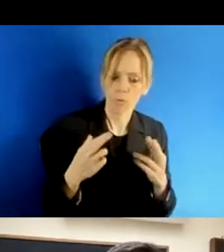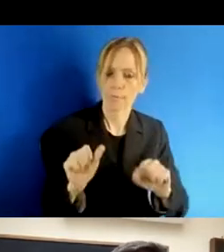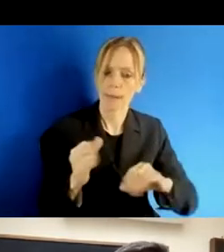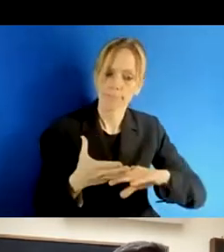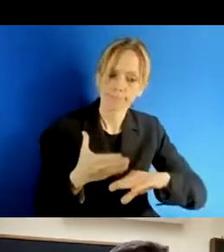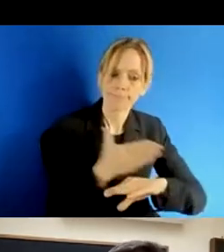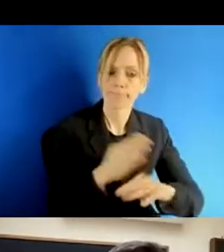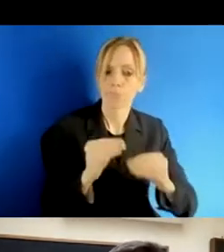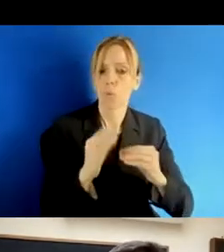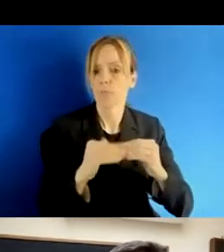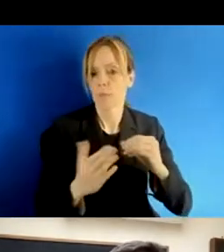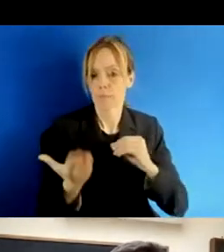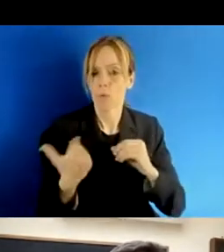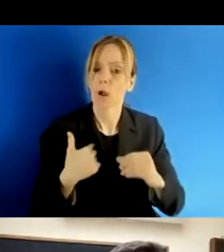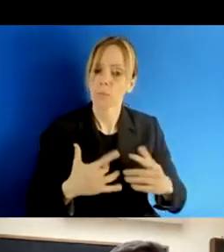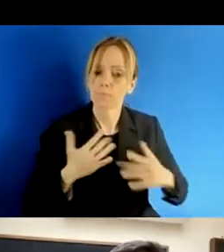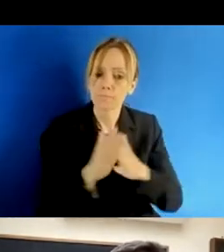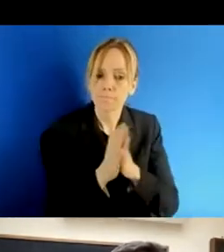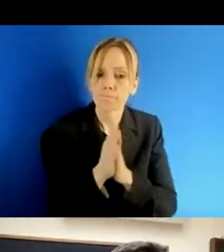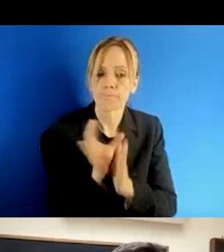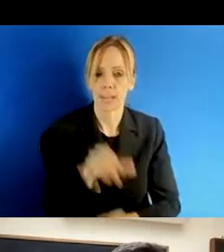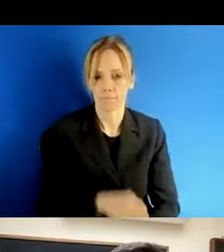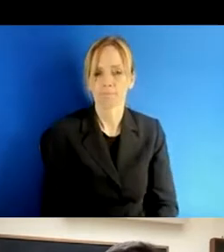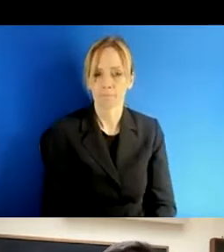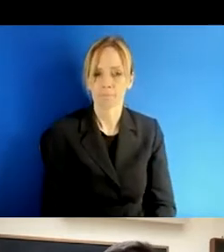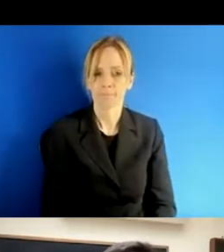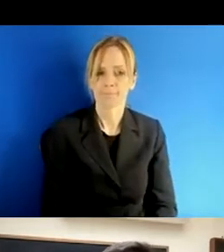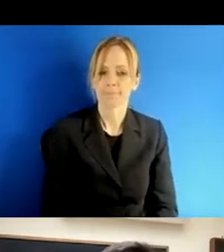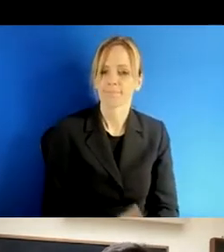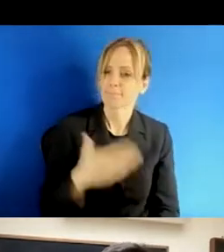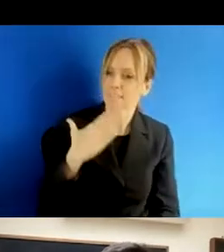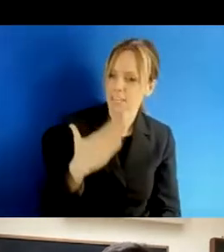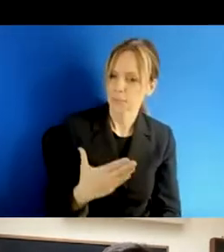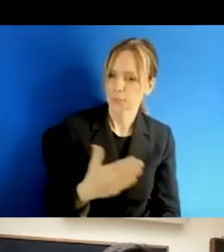It's something I really look forward to. Thank you. Karen.